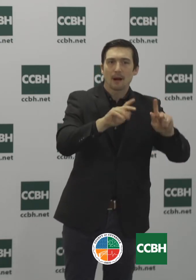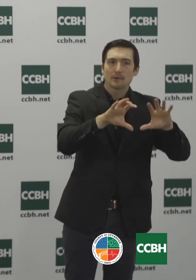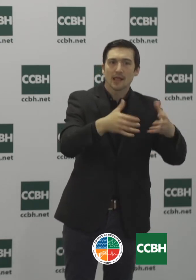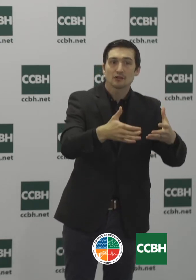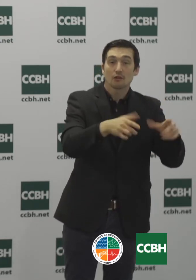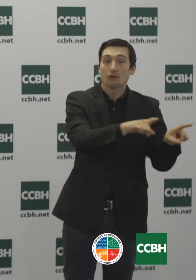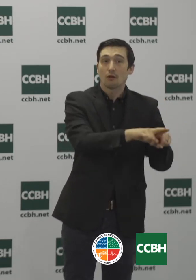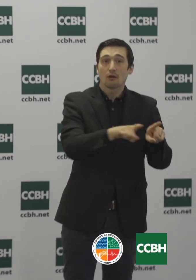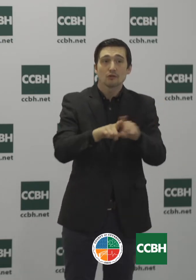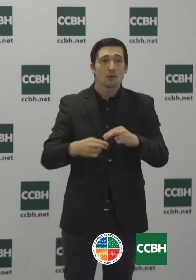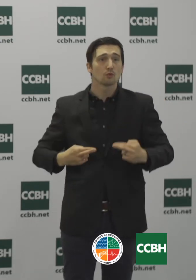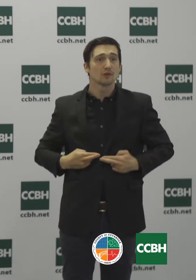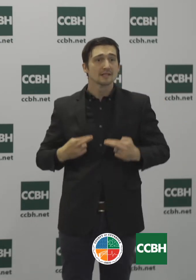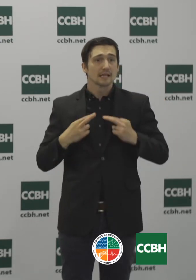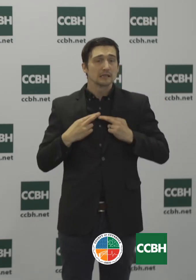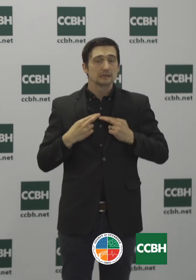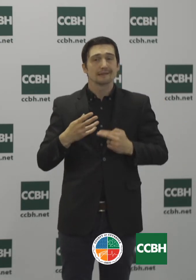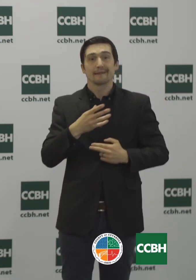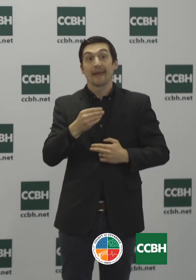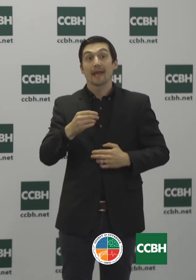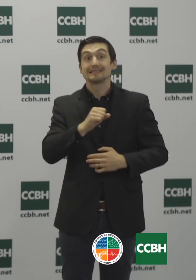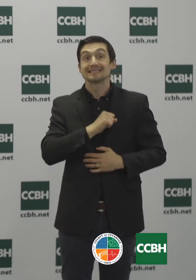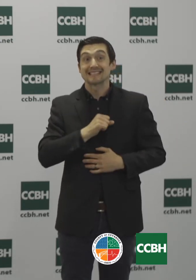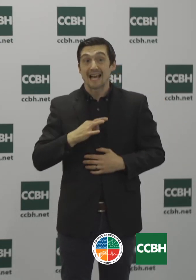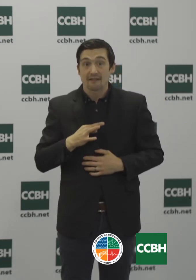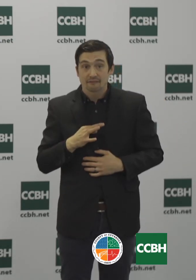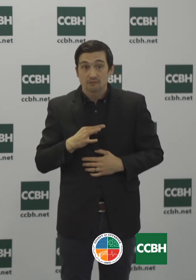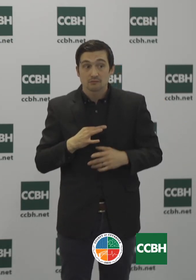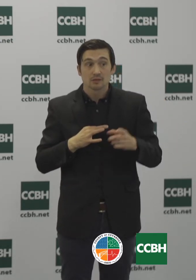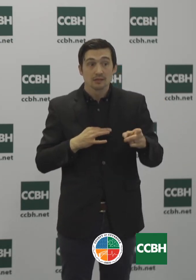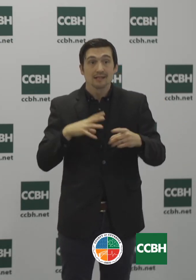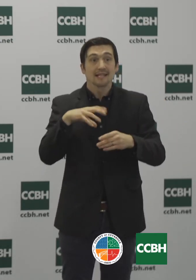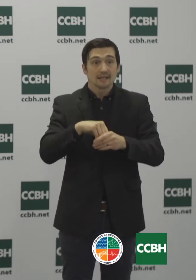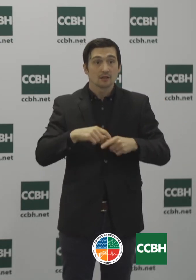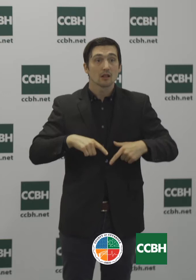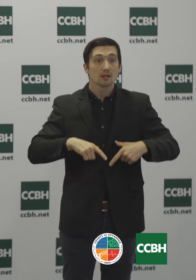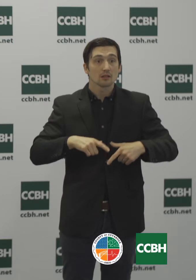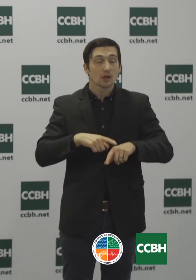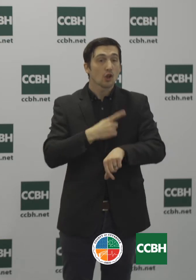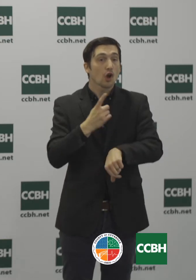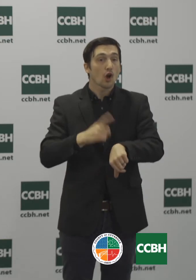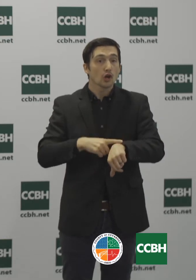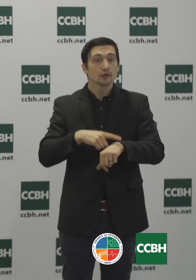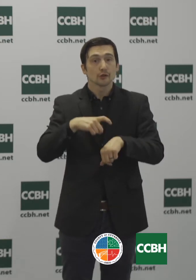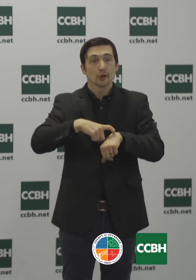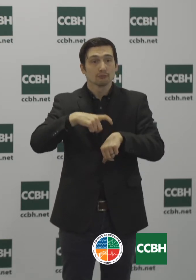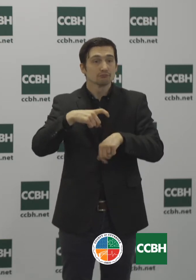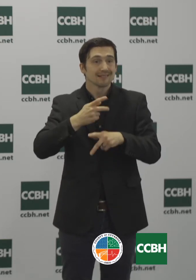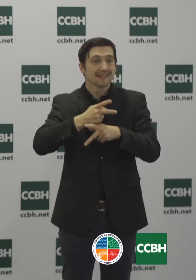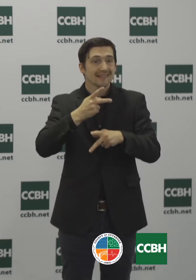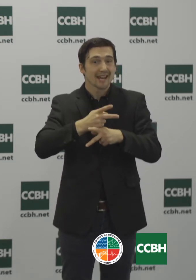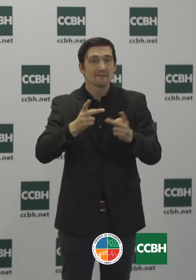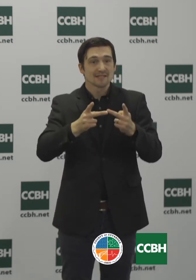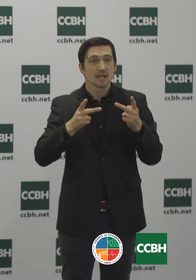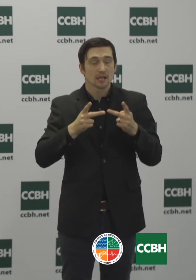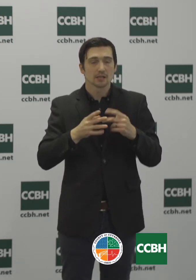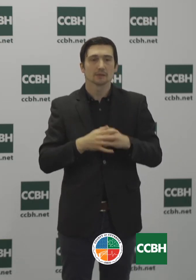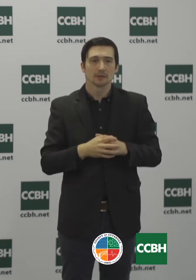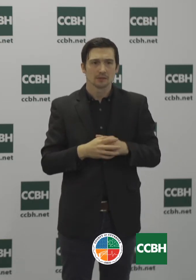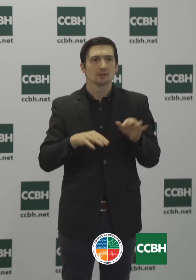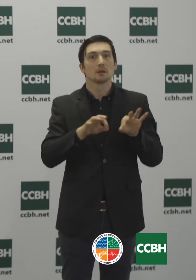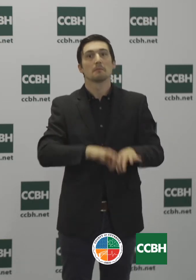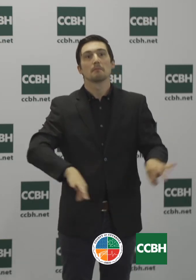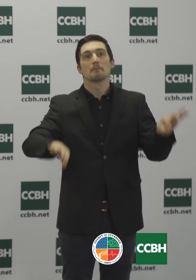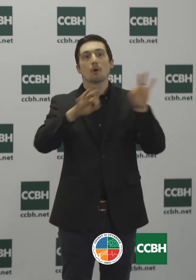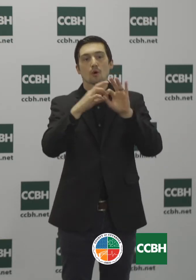as residents and staff in long-term care facilities. That's an important role that